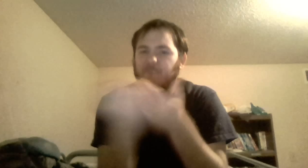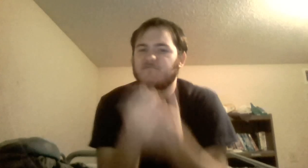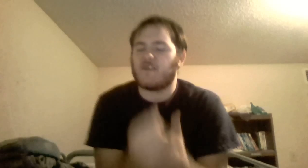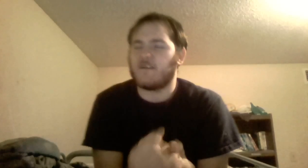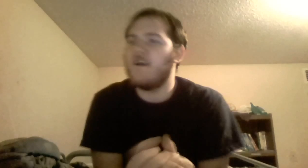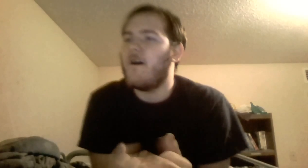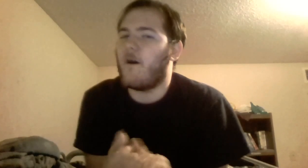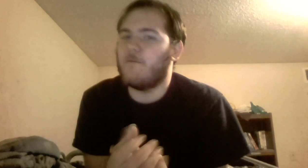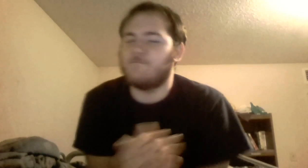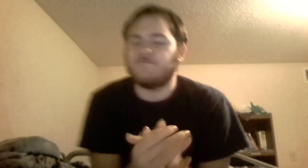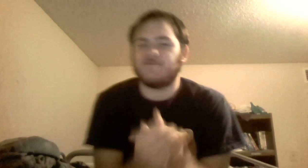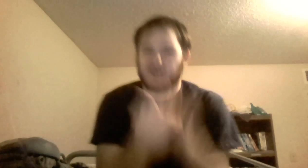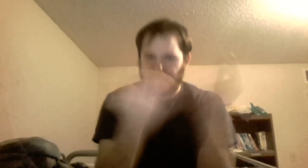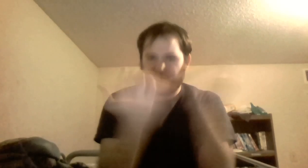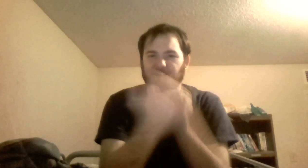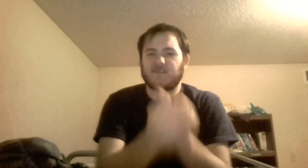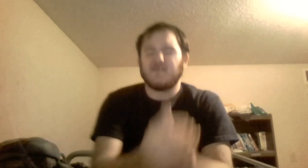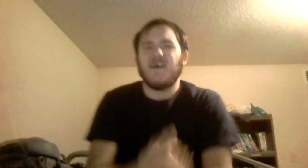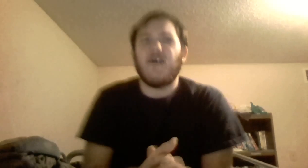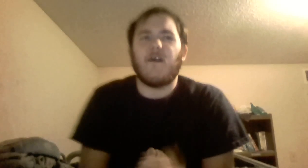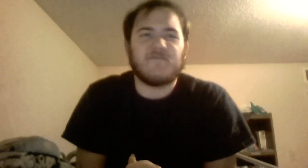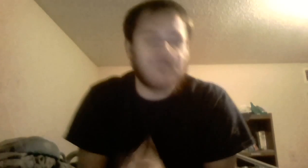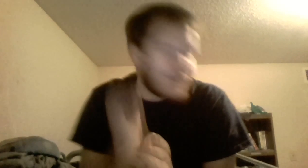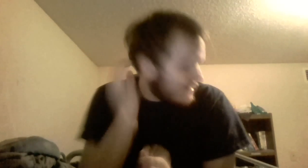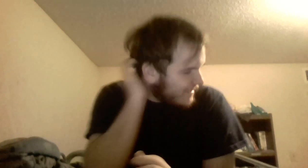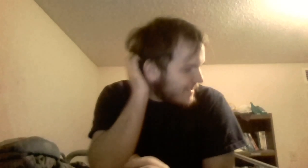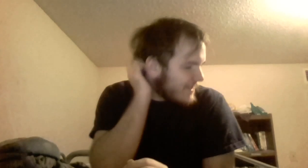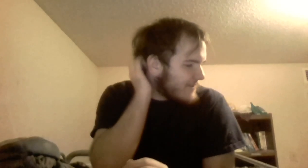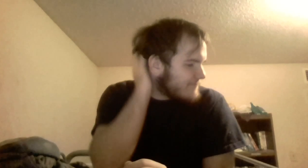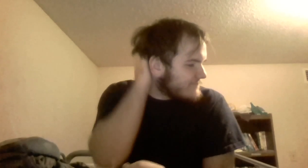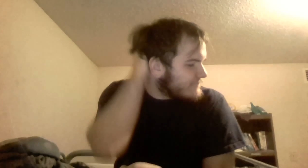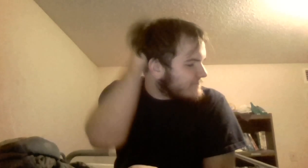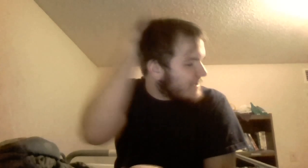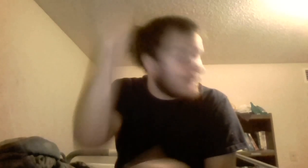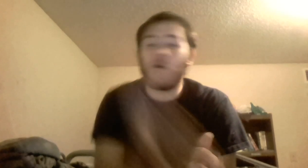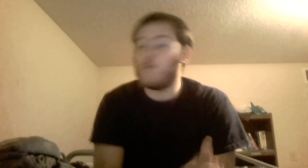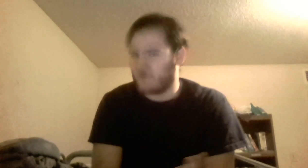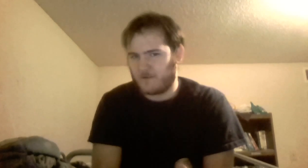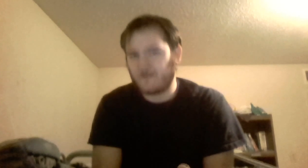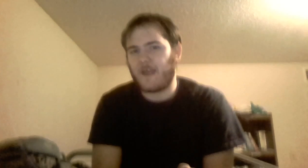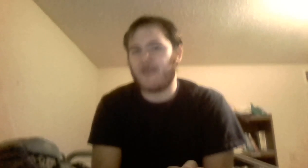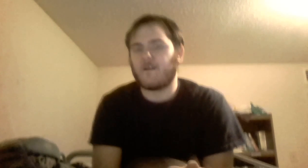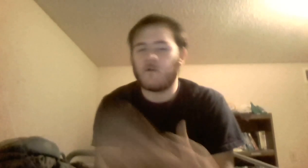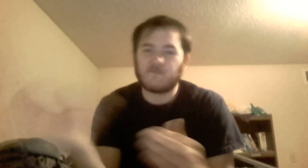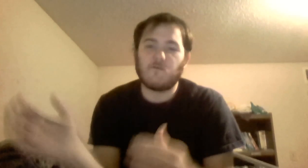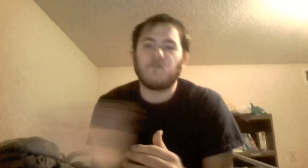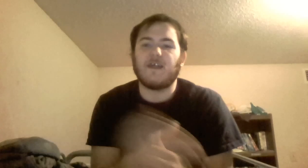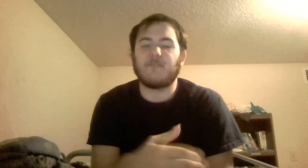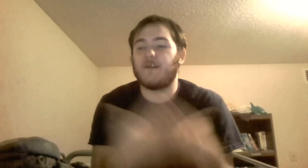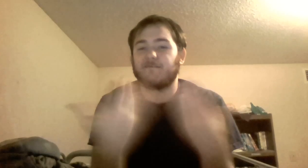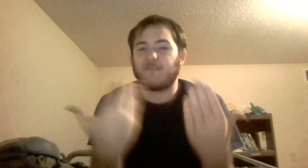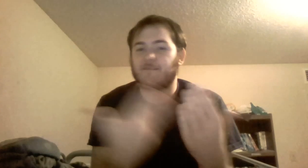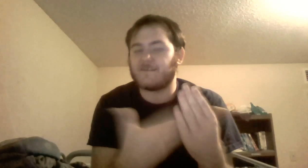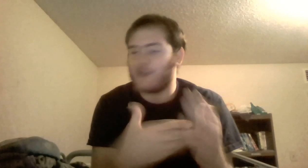name is Jerry. Um, Jerry, you, him. Um, Jerry, he, um, his owner had going to the place, but Jerry's not